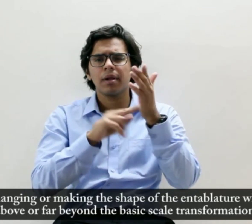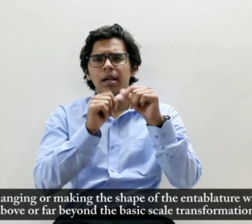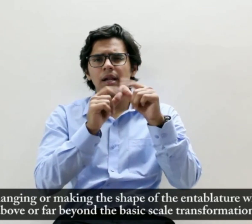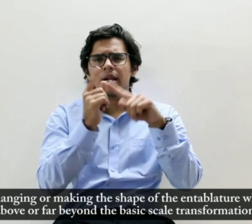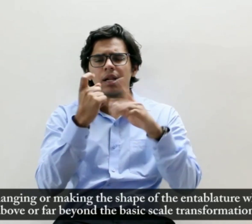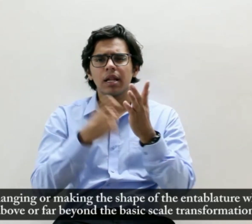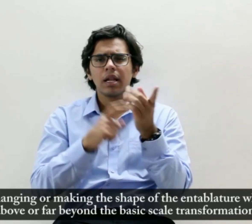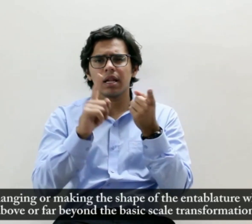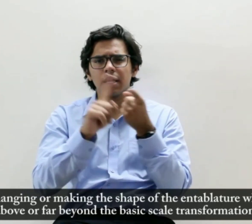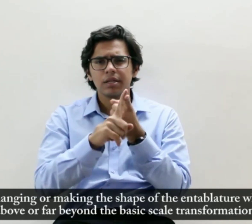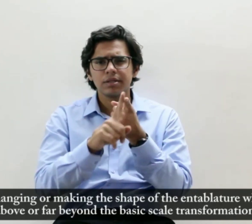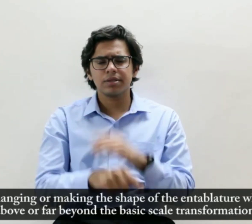scale transformation.